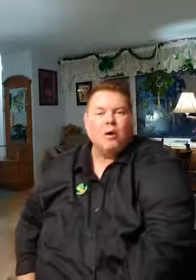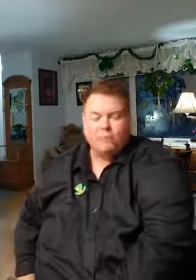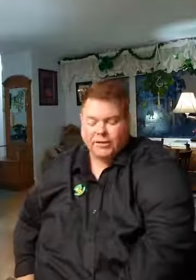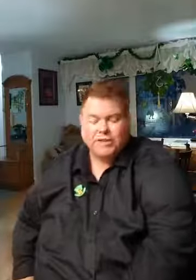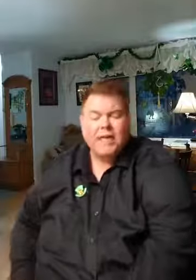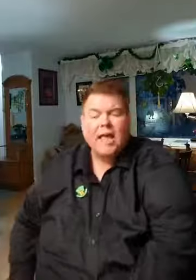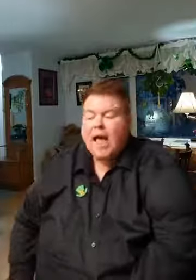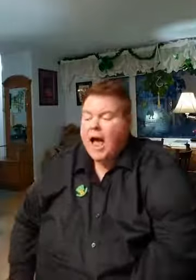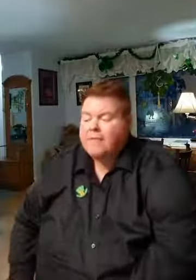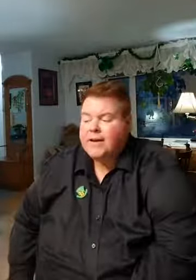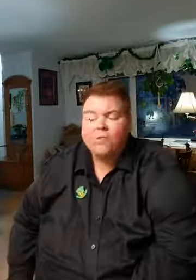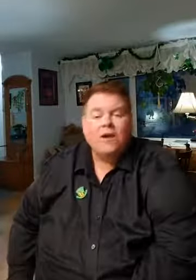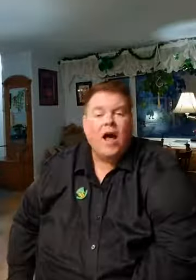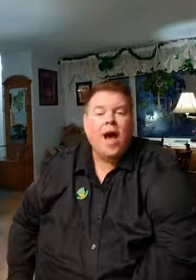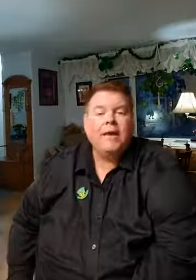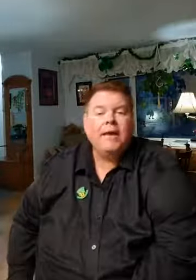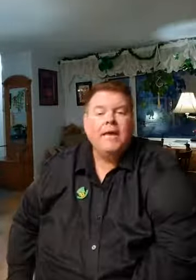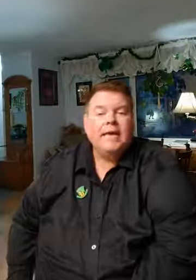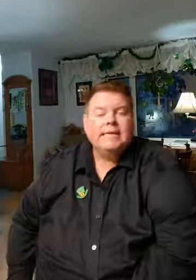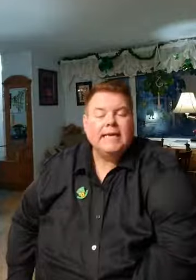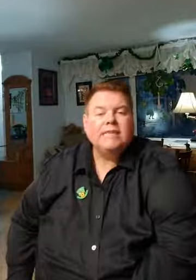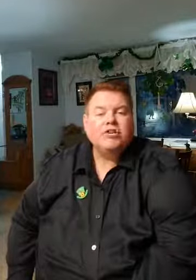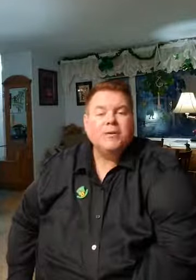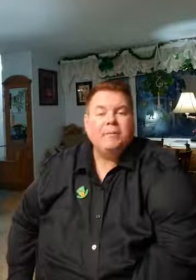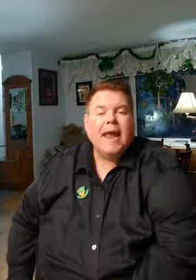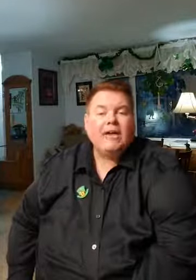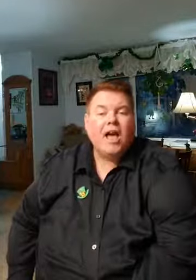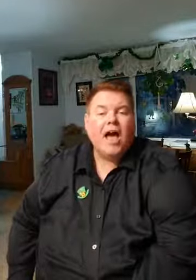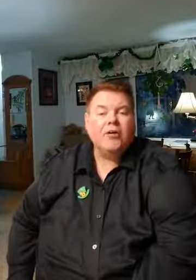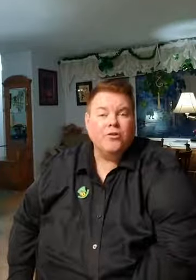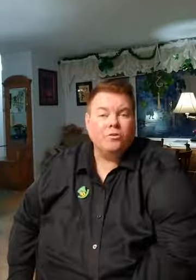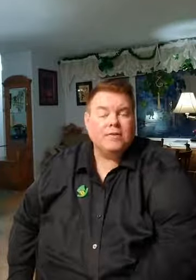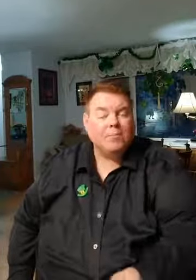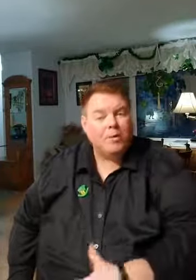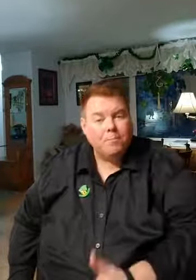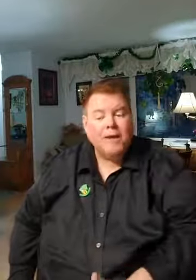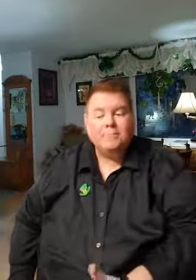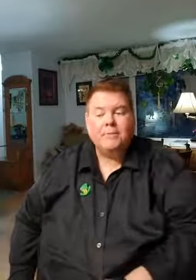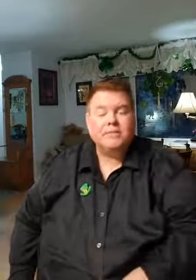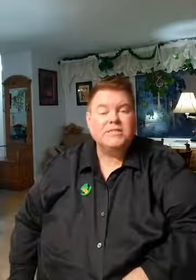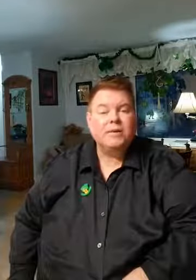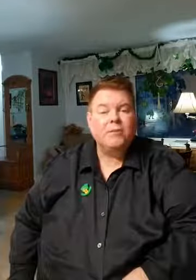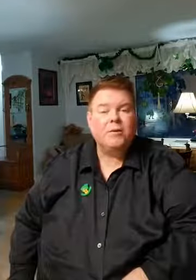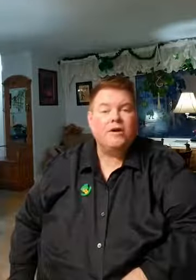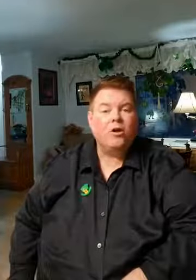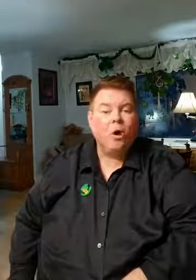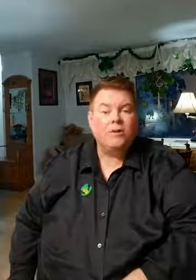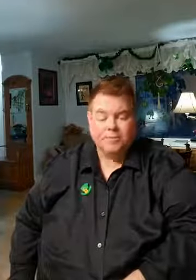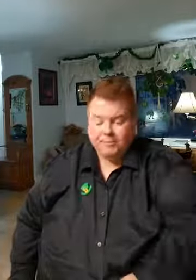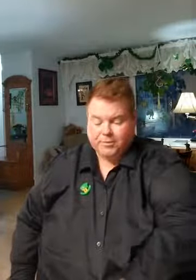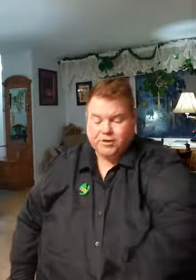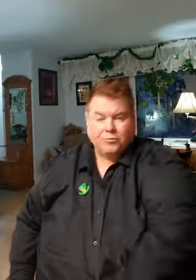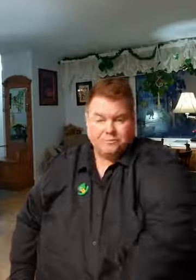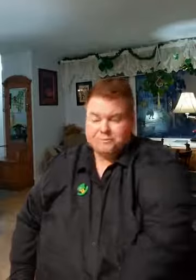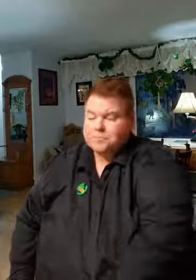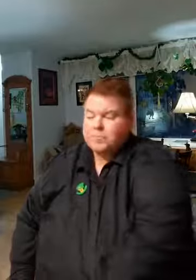ranges. I find often humming is easier to manage higher notes that we might be able to sing that we might not always be able to do. So we're